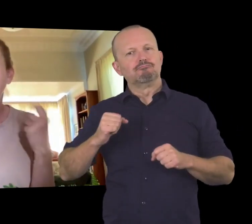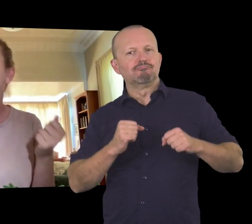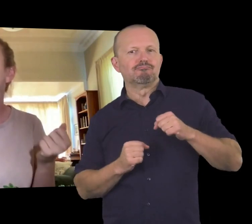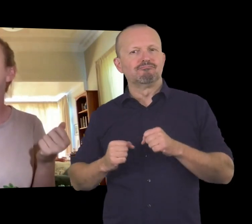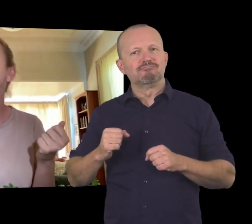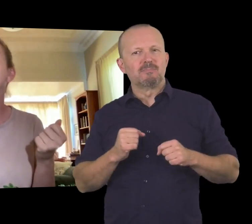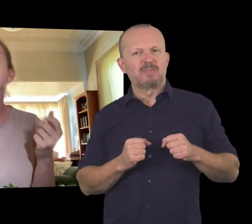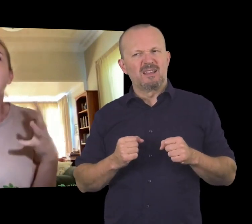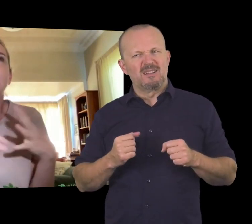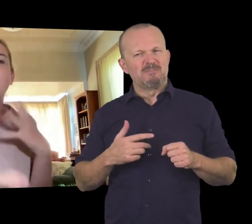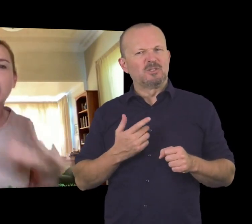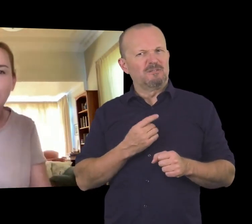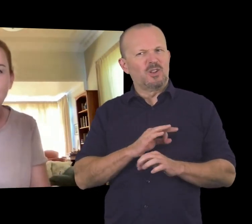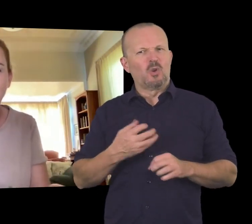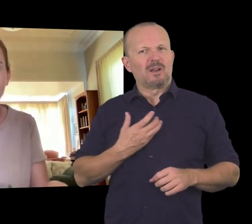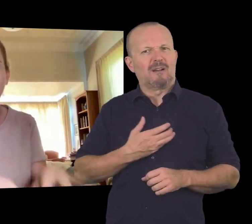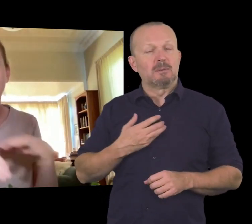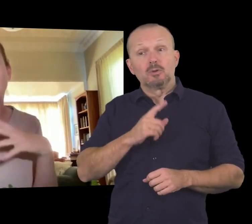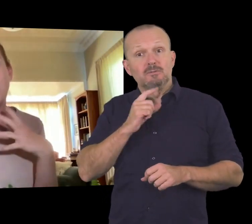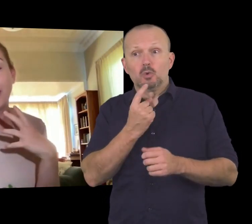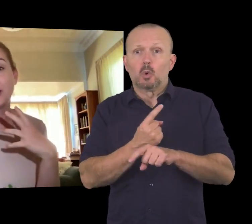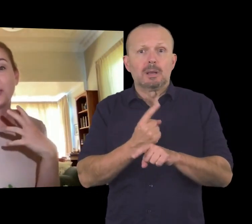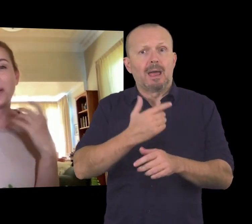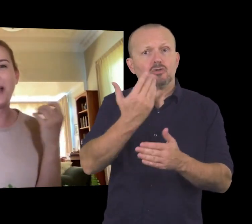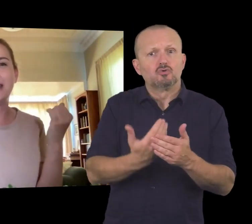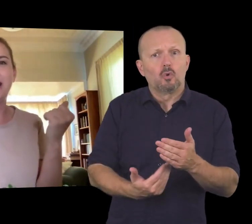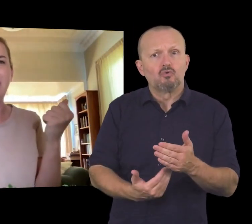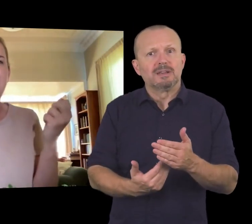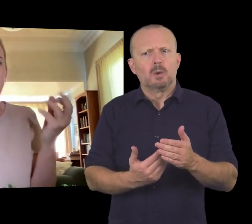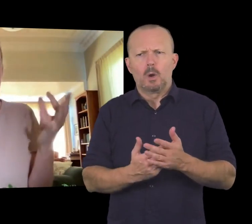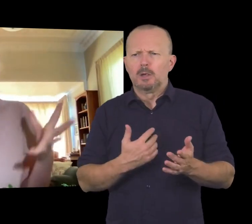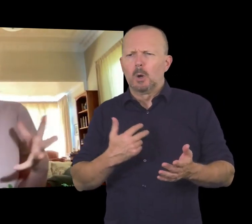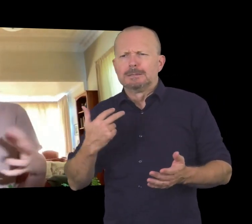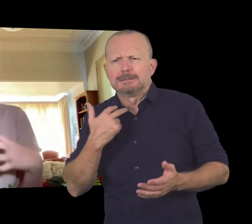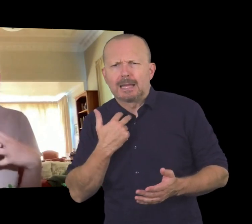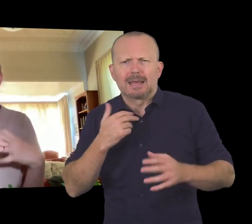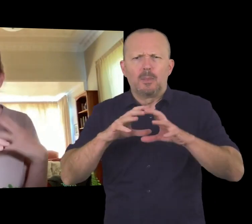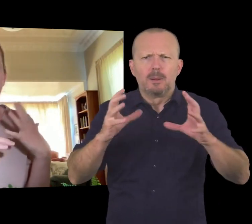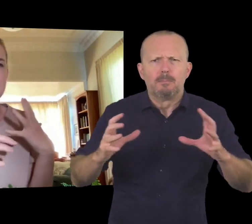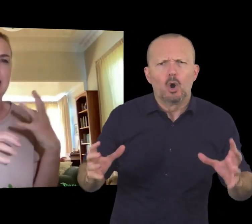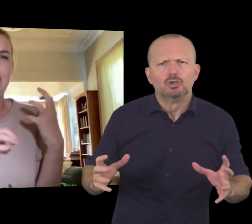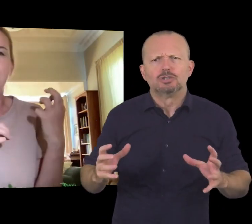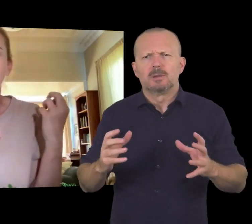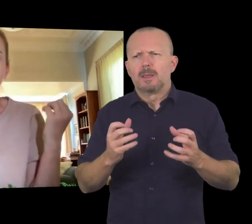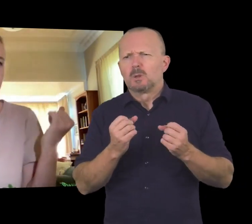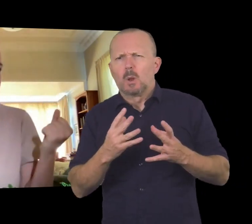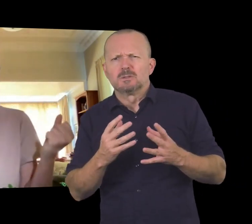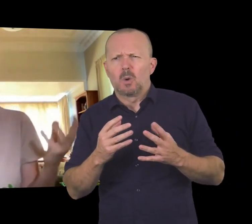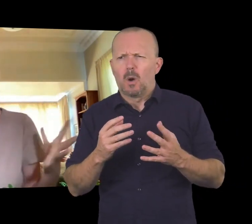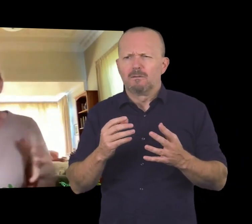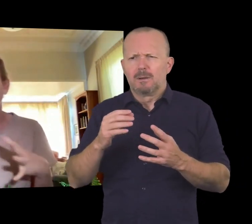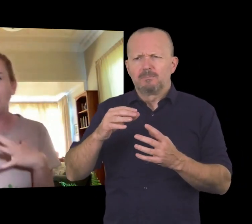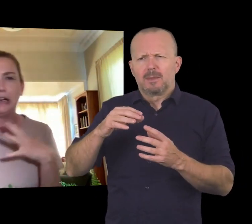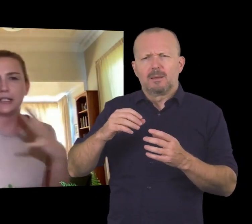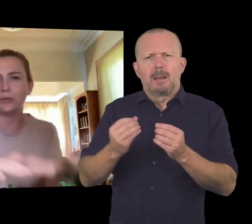feel kind of quite uncomfortable. So if you're talking about a story where you're kind of stuck in the bush and it's lots of kind